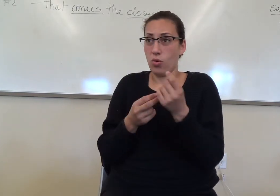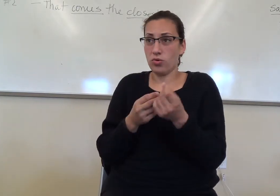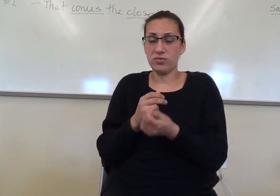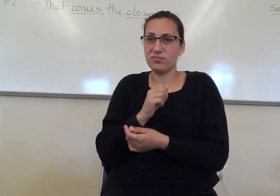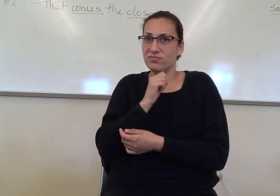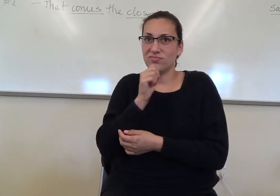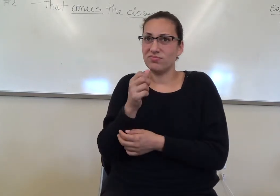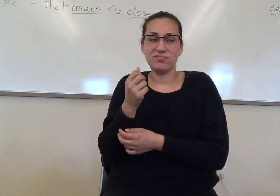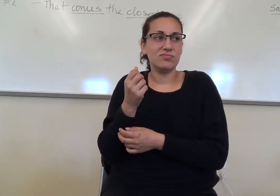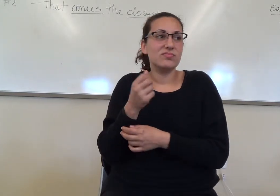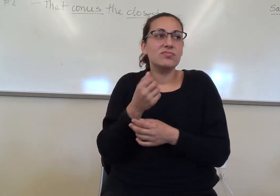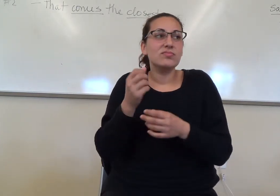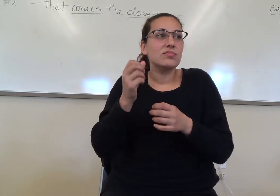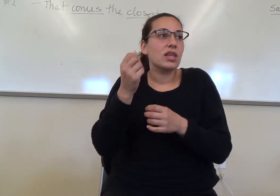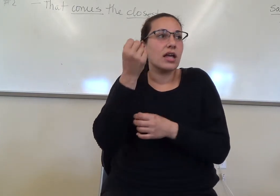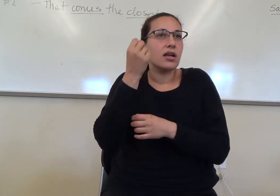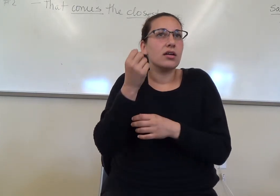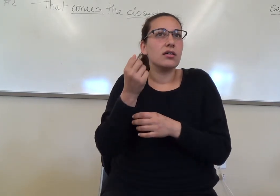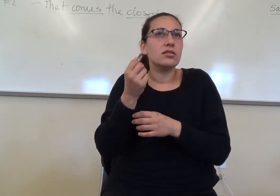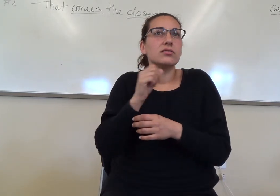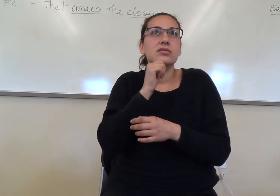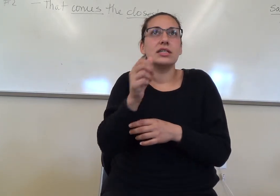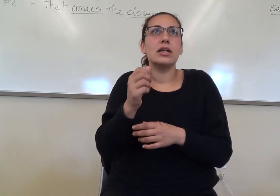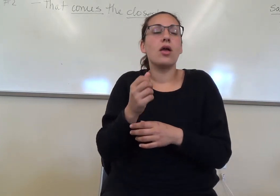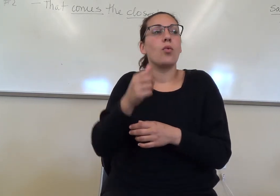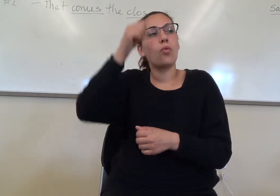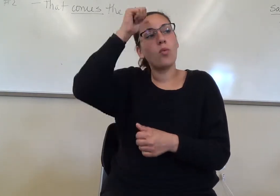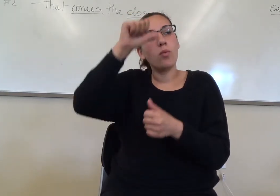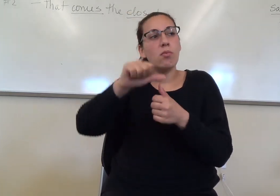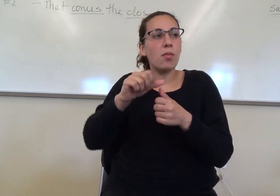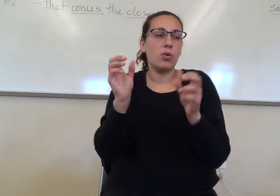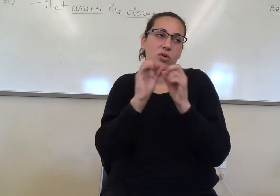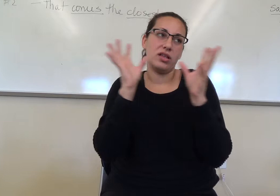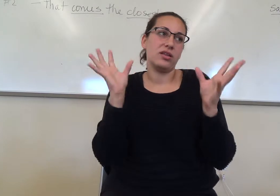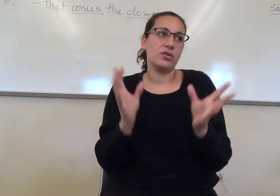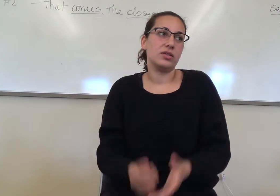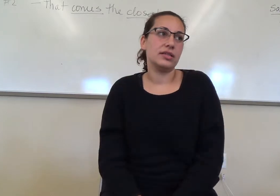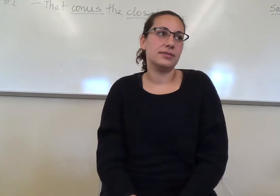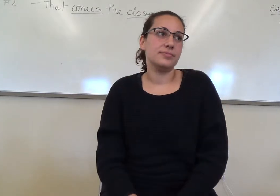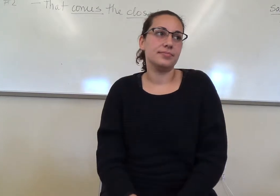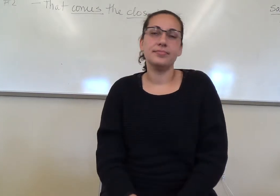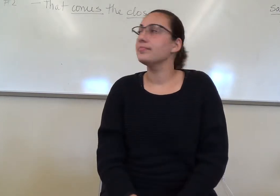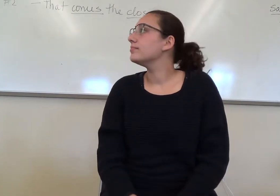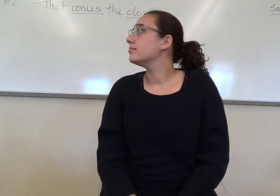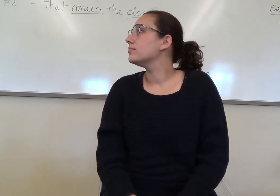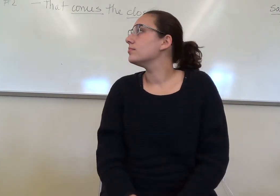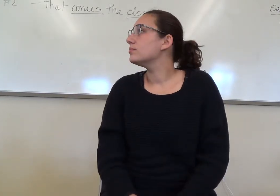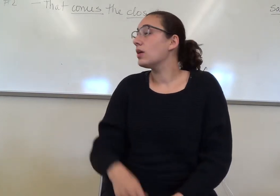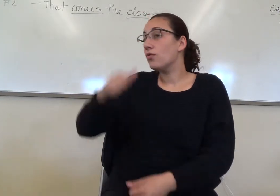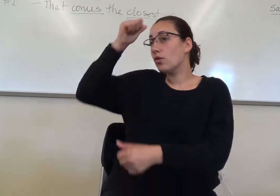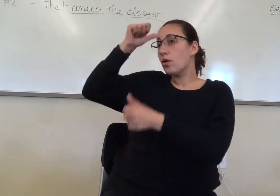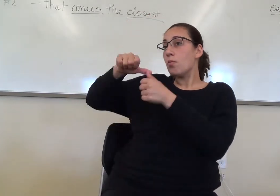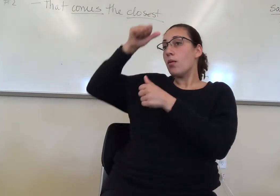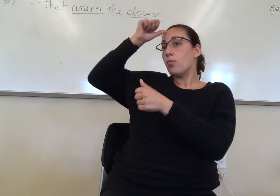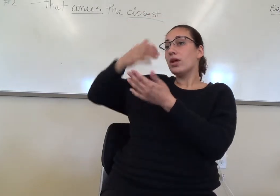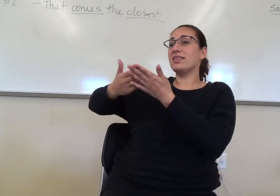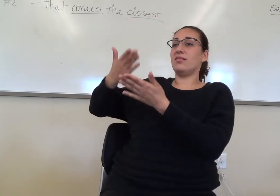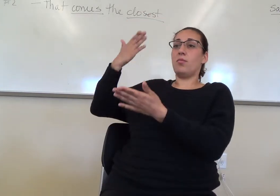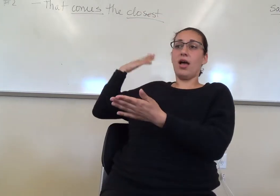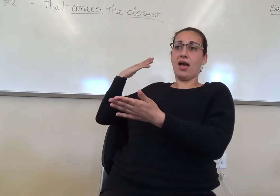reference to remembering long ago. And remembrances of the past. So there are three, that's